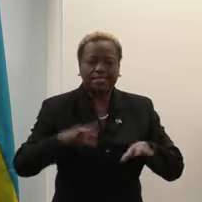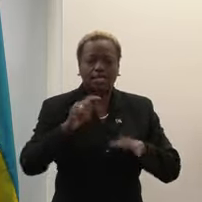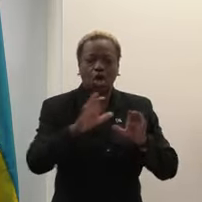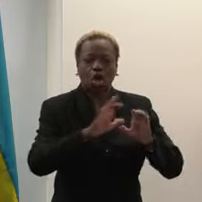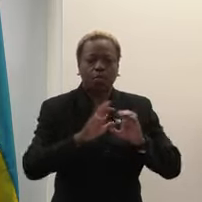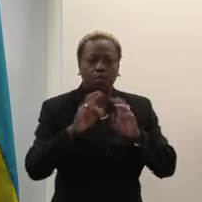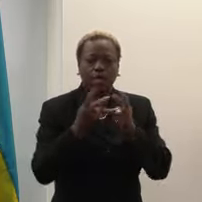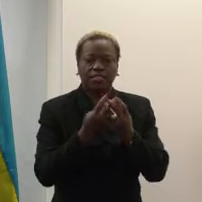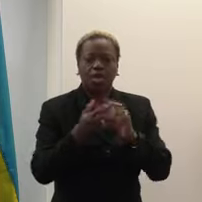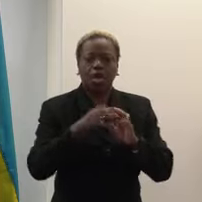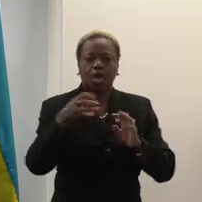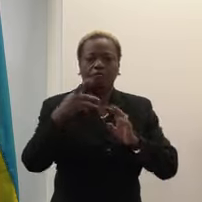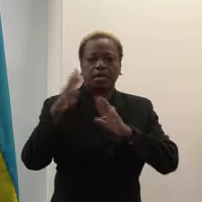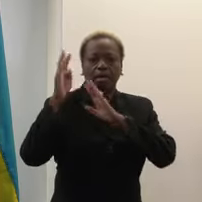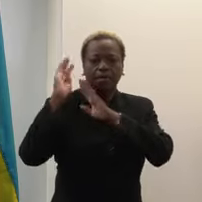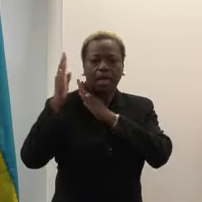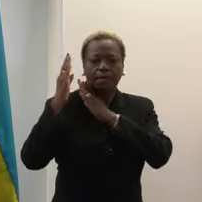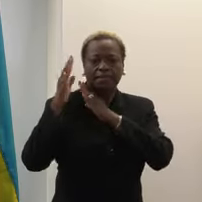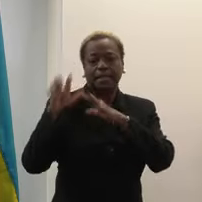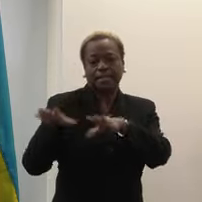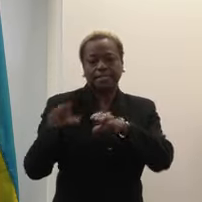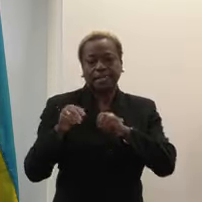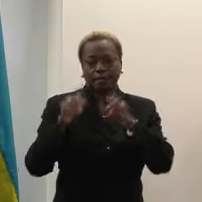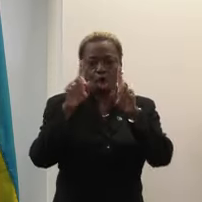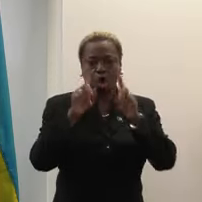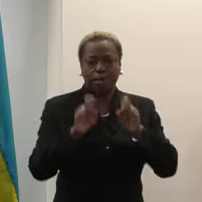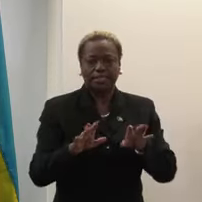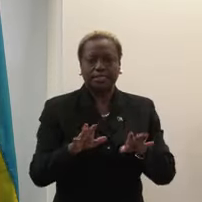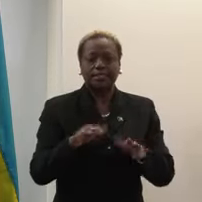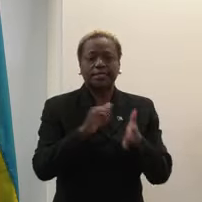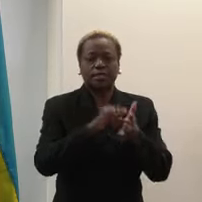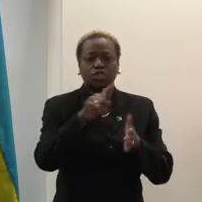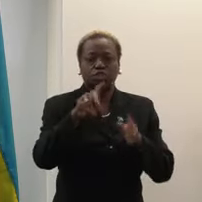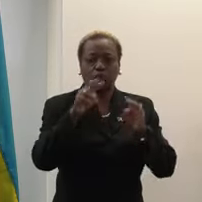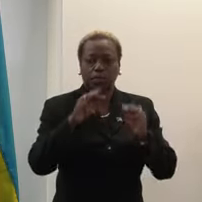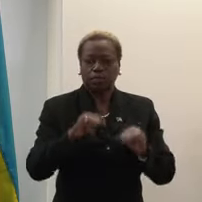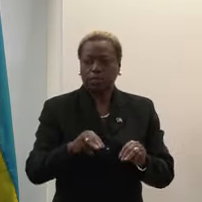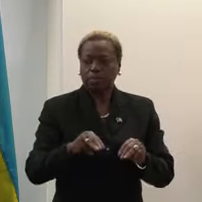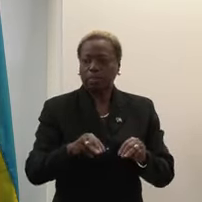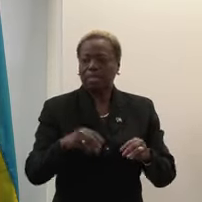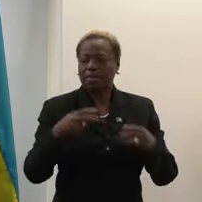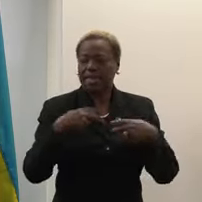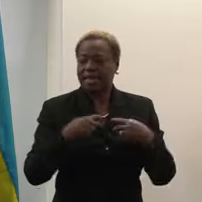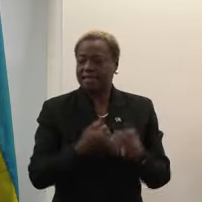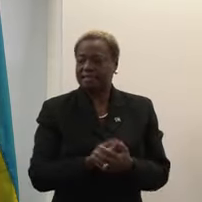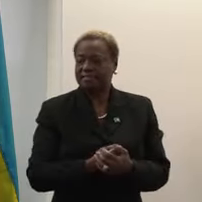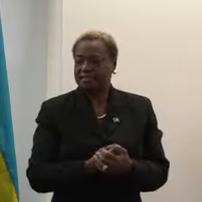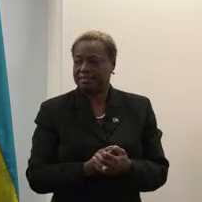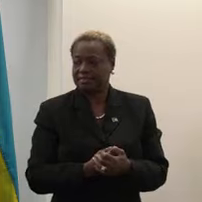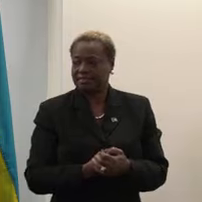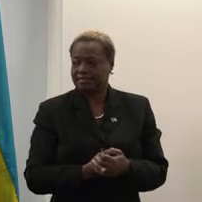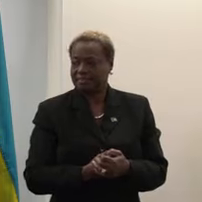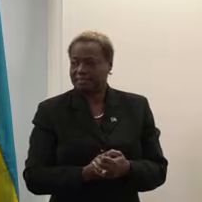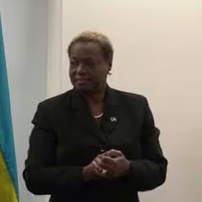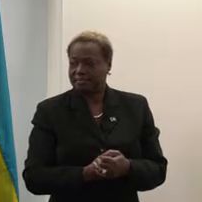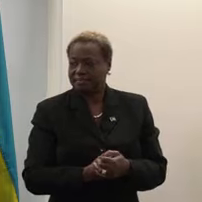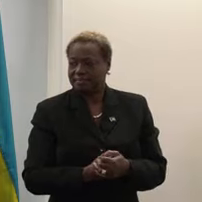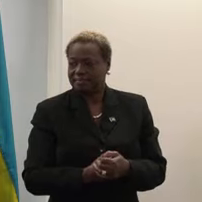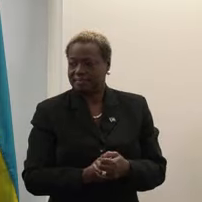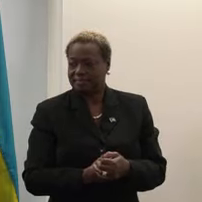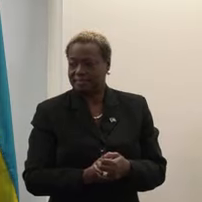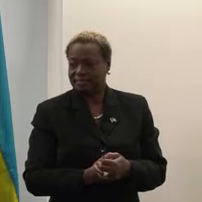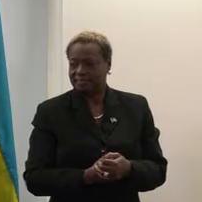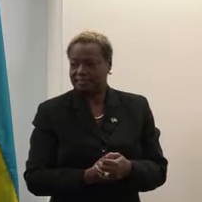I would now accept any questions that you may have. Jasper, I know you're ready to rock and roll.